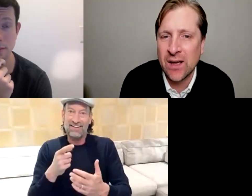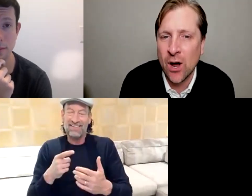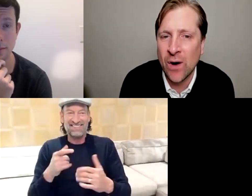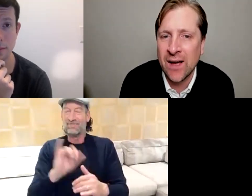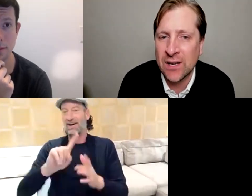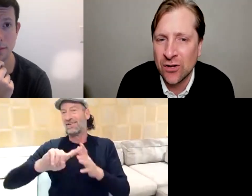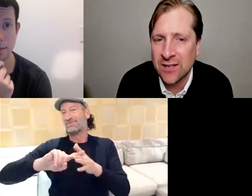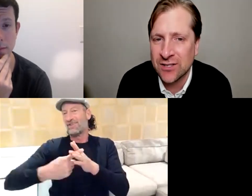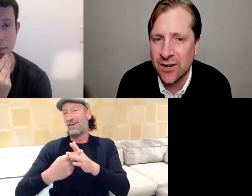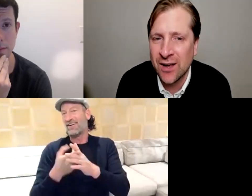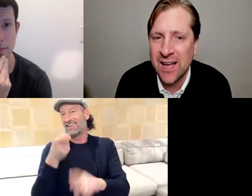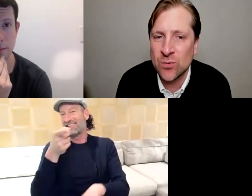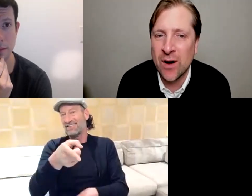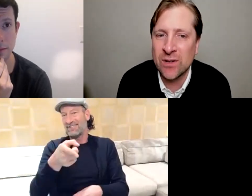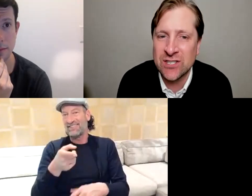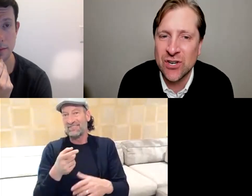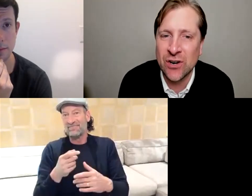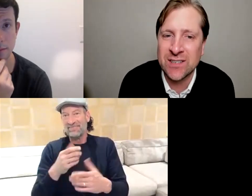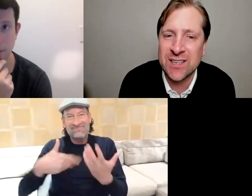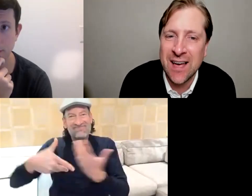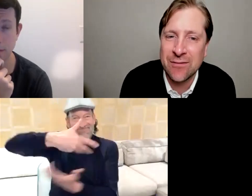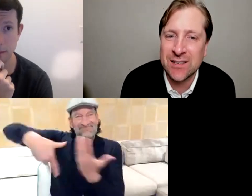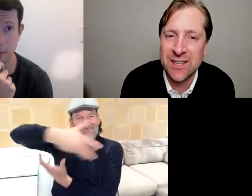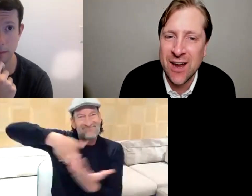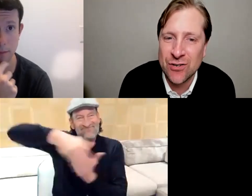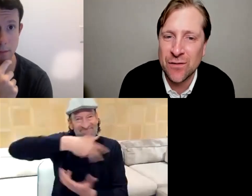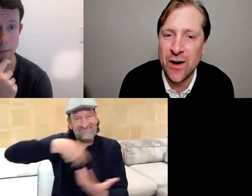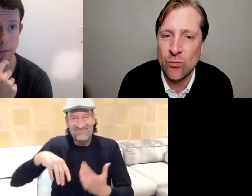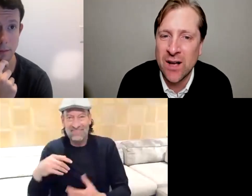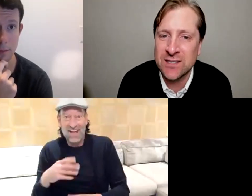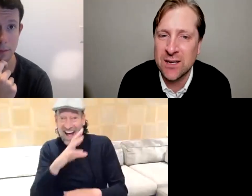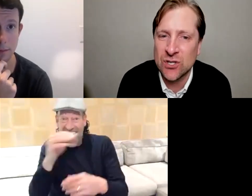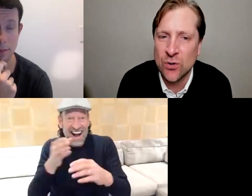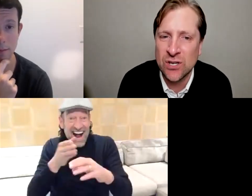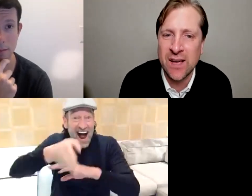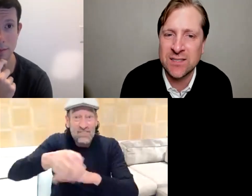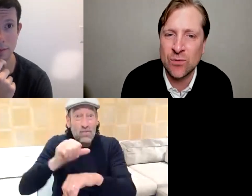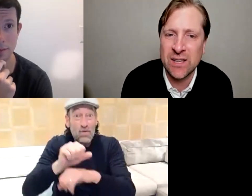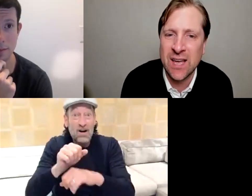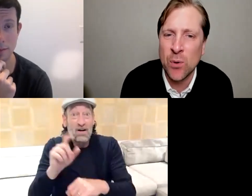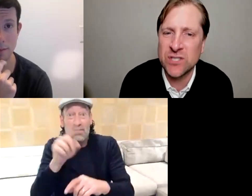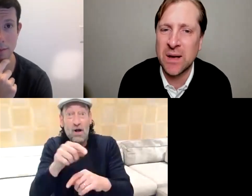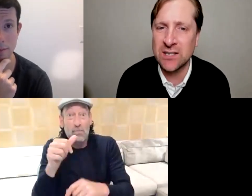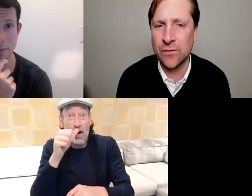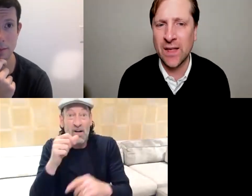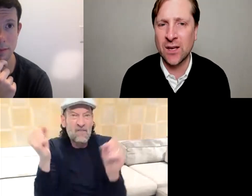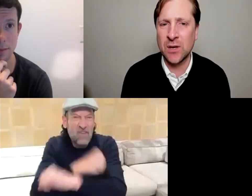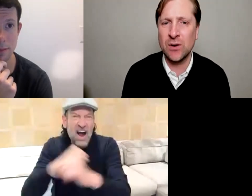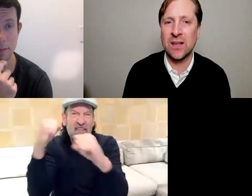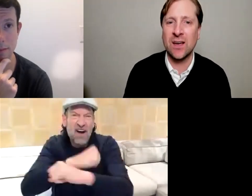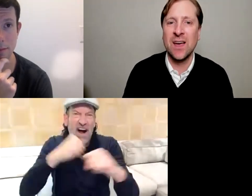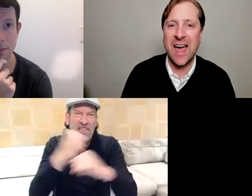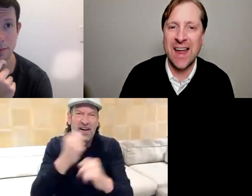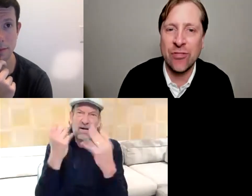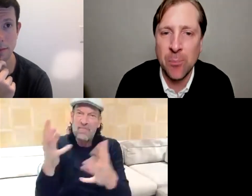when I arrived in Gloucester, it's where I really started to dive into the character of Frank Rossi and socialize and really immerse myself in that